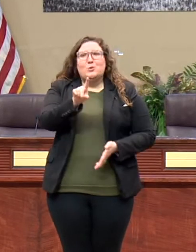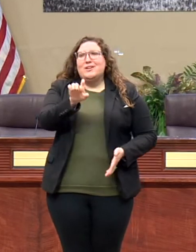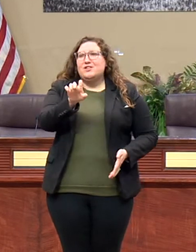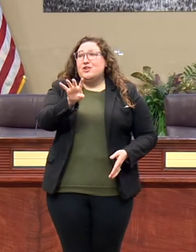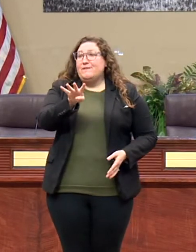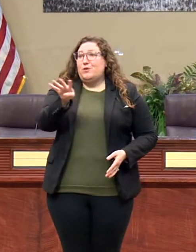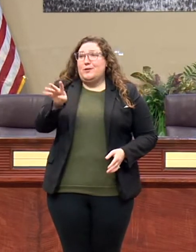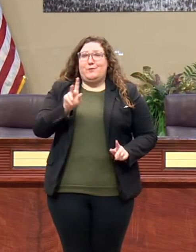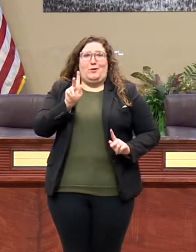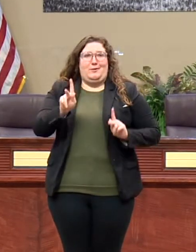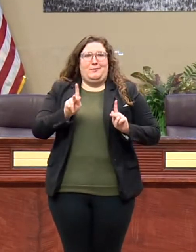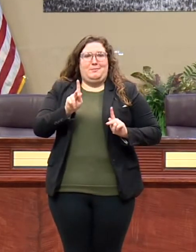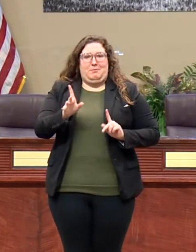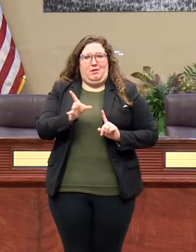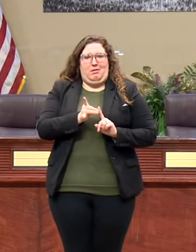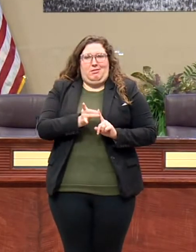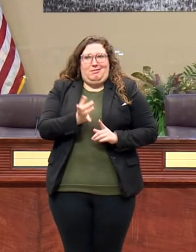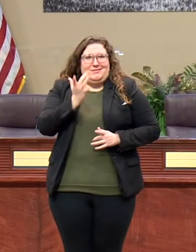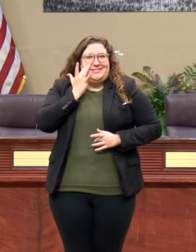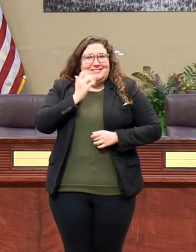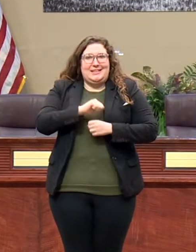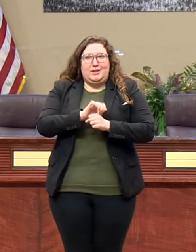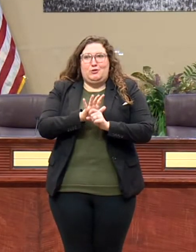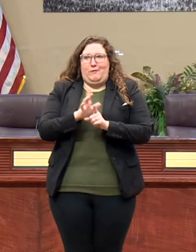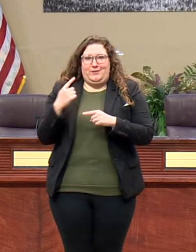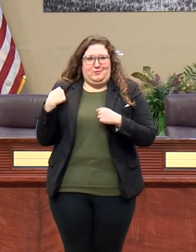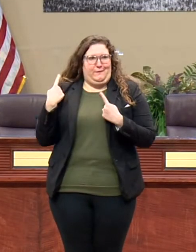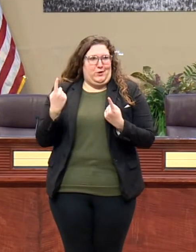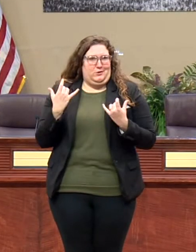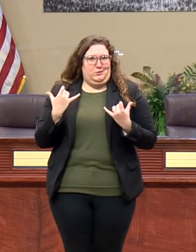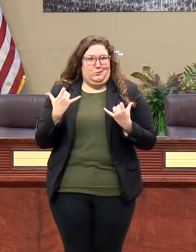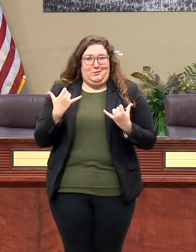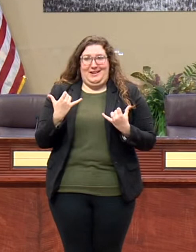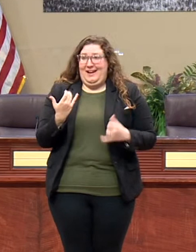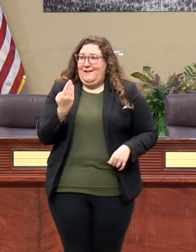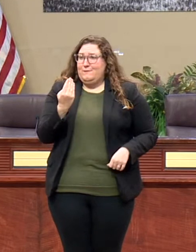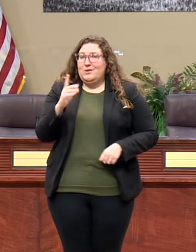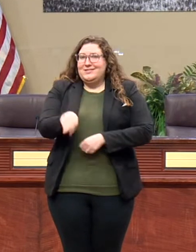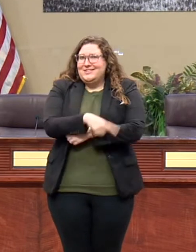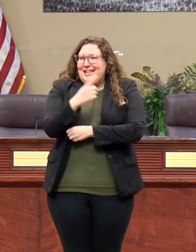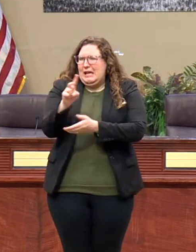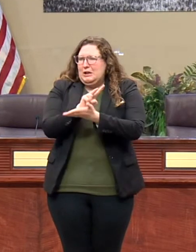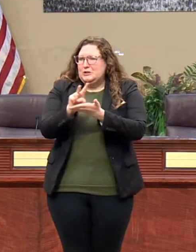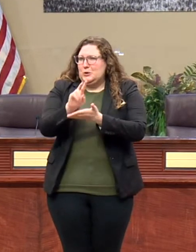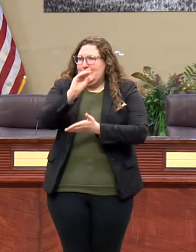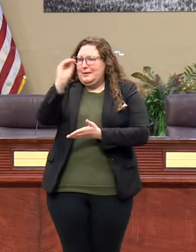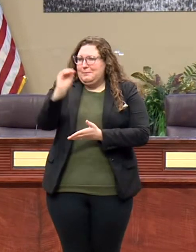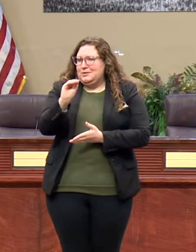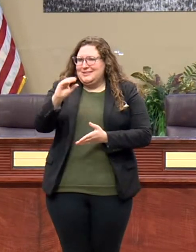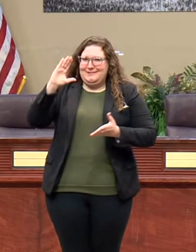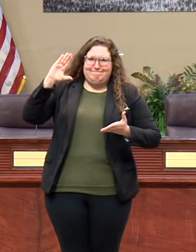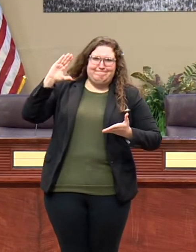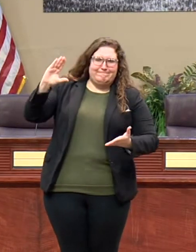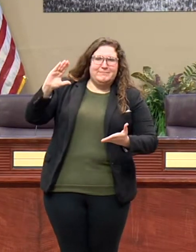319,144 total positive cases reported to us as of today. Our 14-day rolling percent positivity average